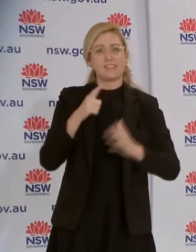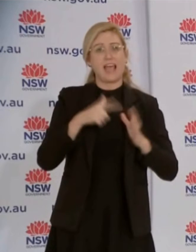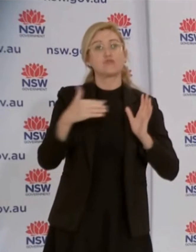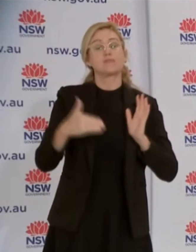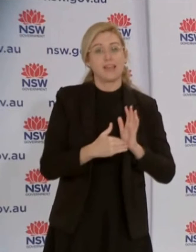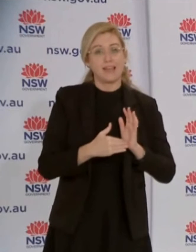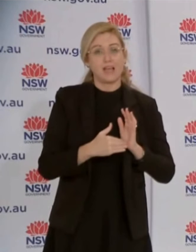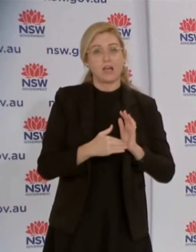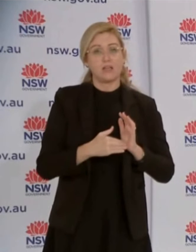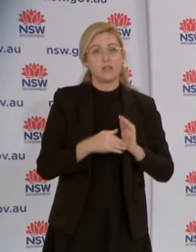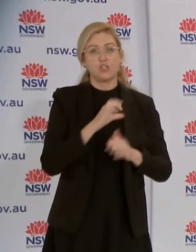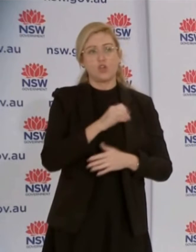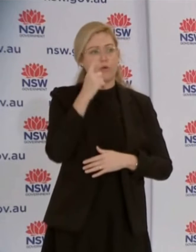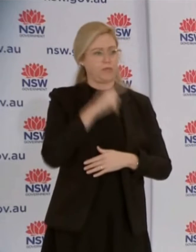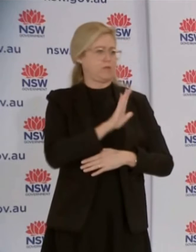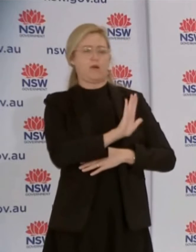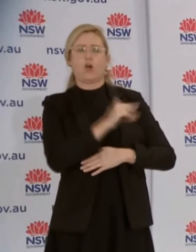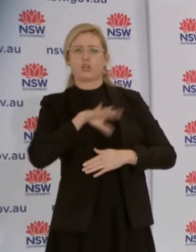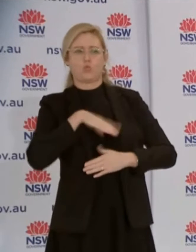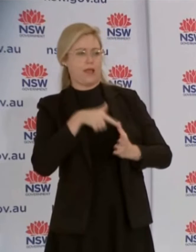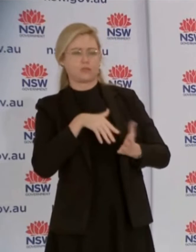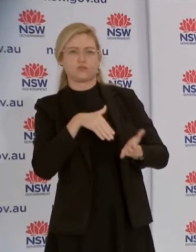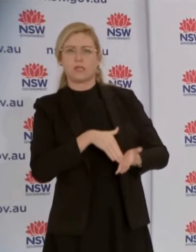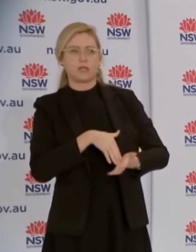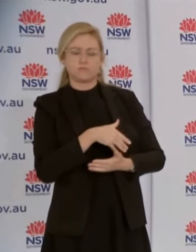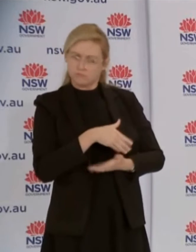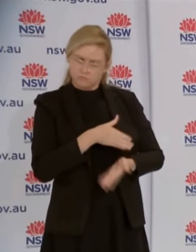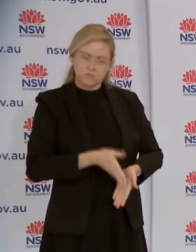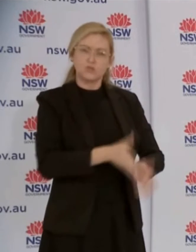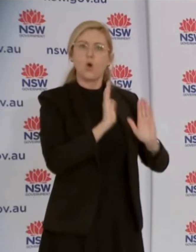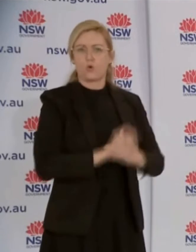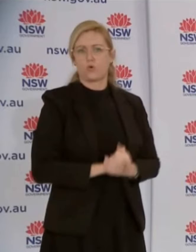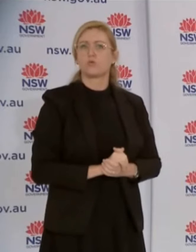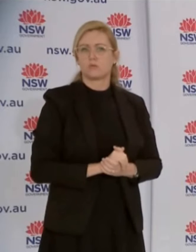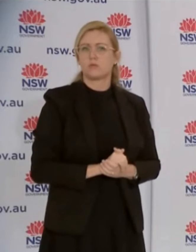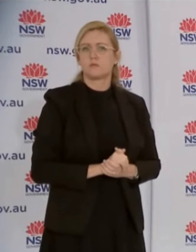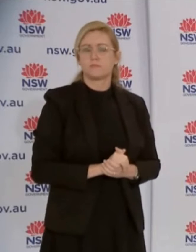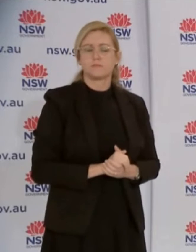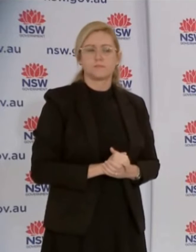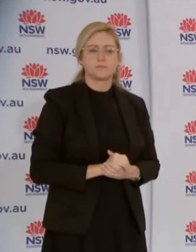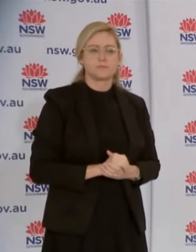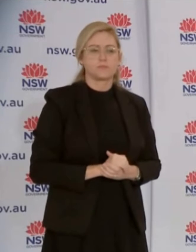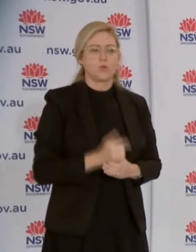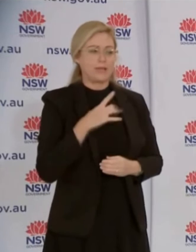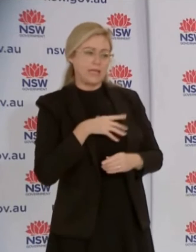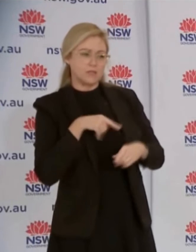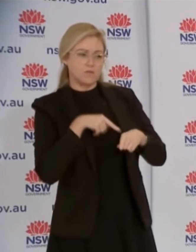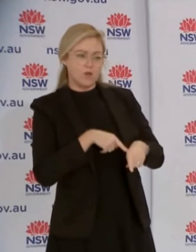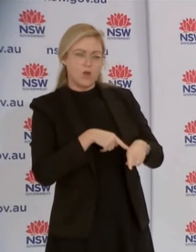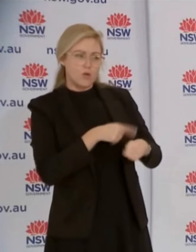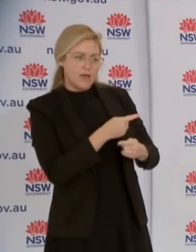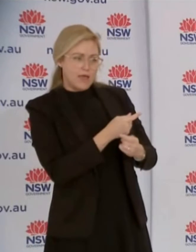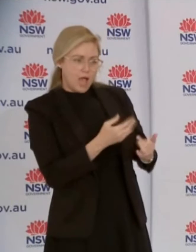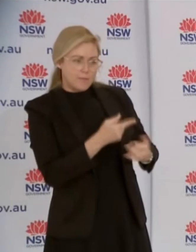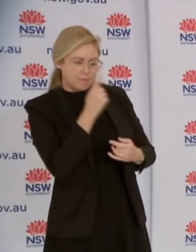vaccine. And I just urge people who are older, the statistics are the best source of truth. The statistics tell us that if you're double